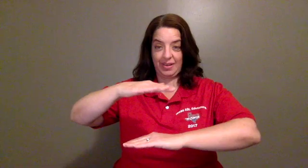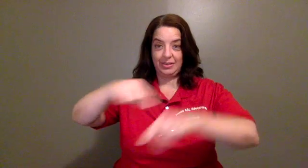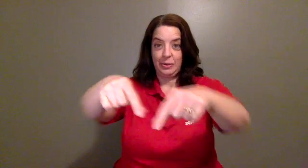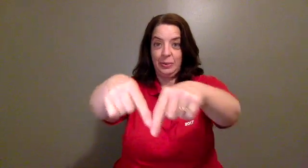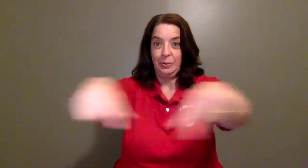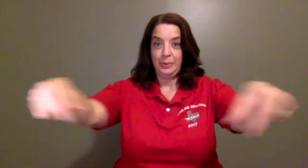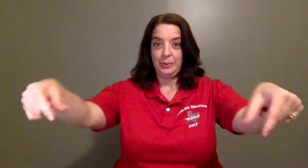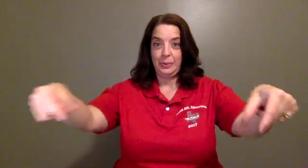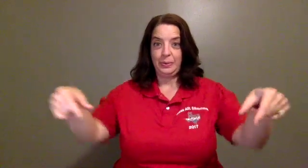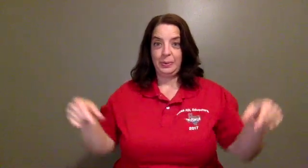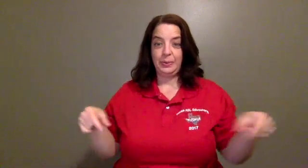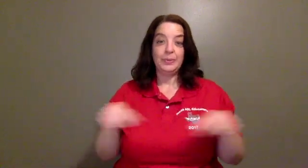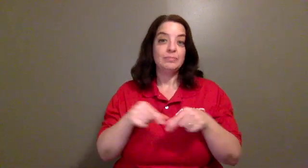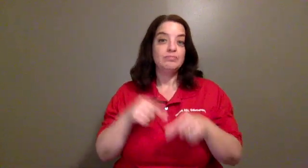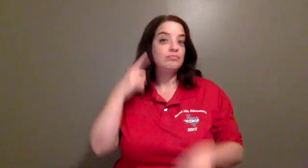and it's got this shape to it,